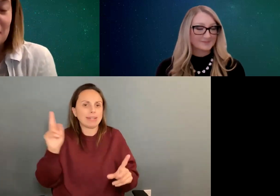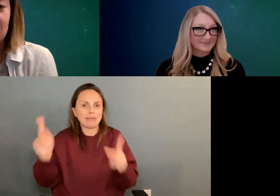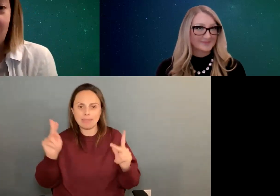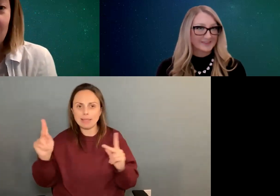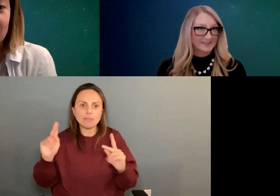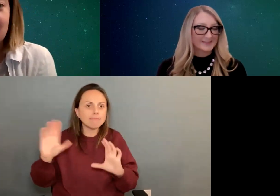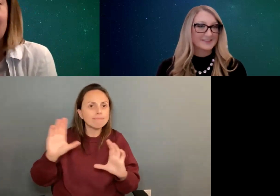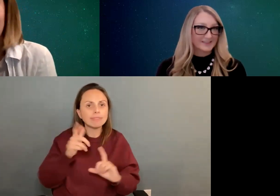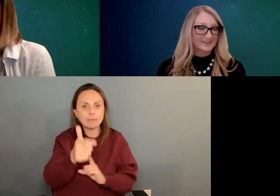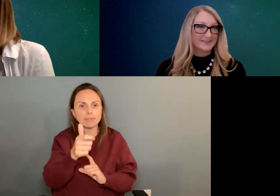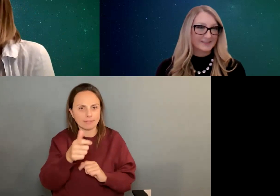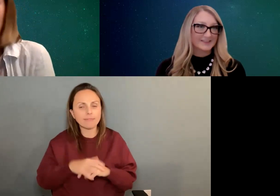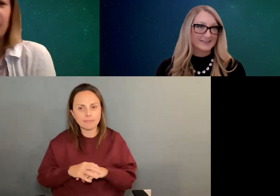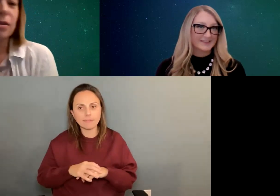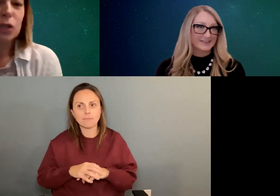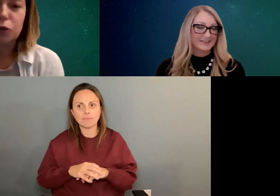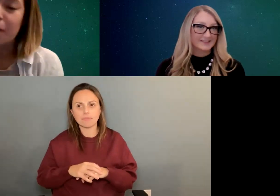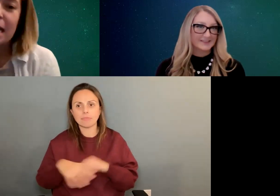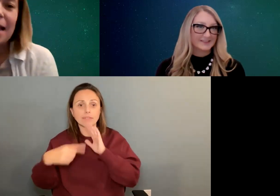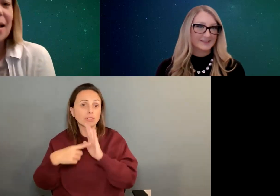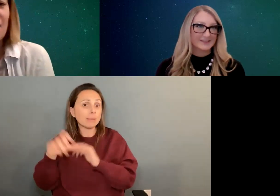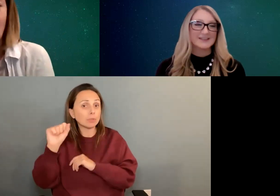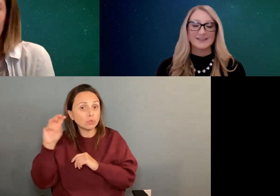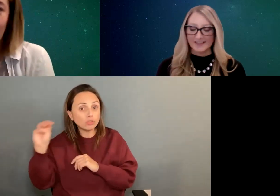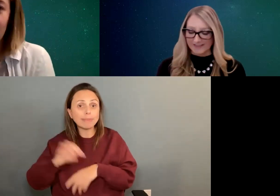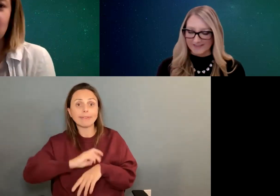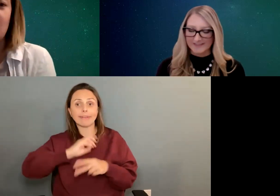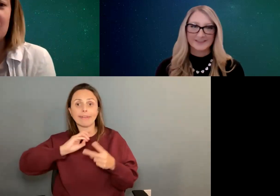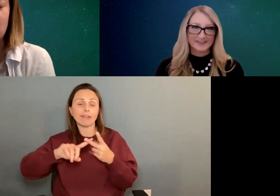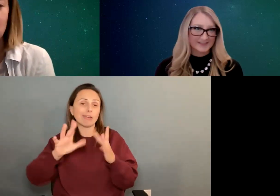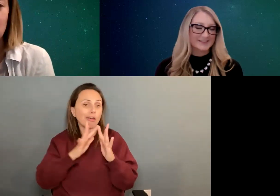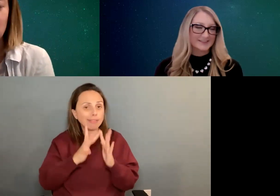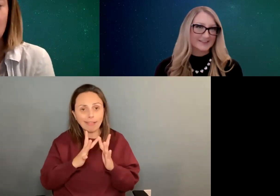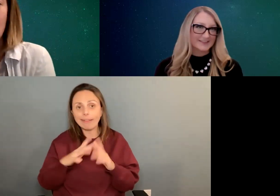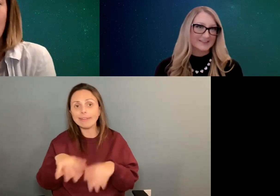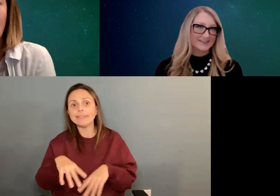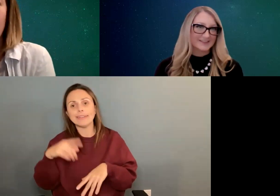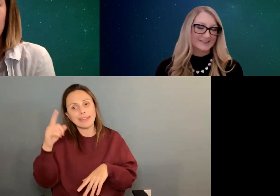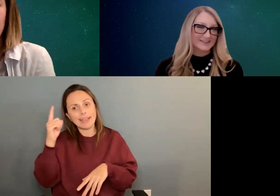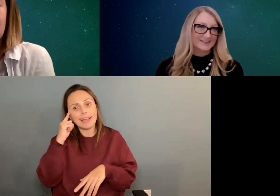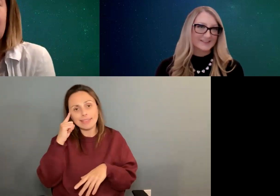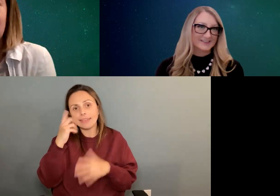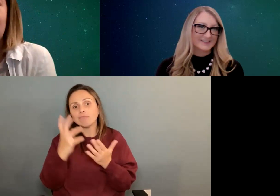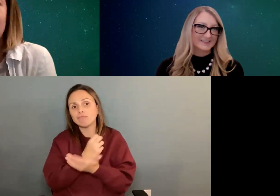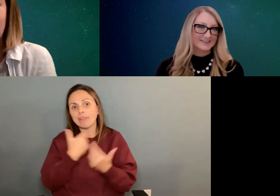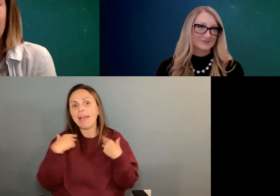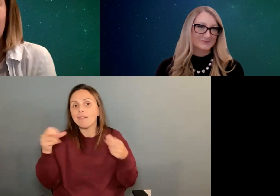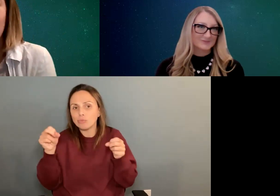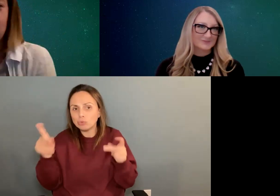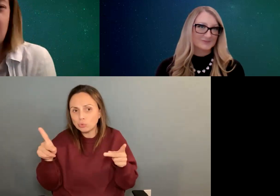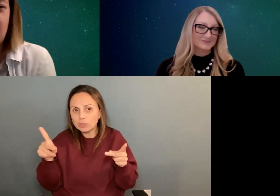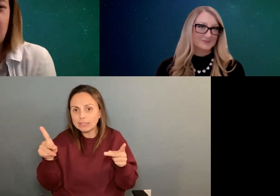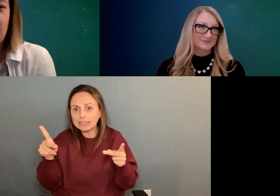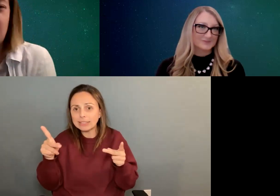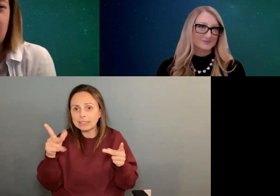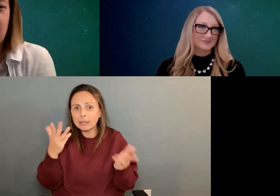seeking it out themselves on social media, online. Yeah. So I think there's a huge opportunity and maybe